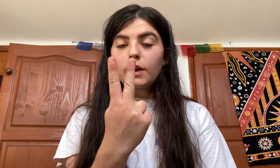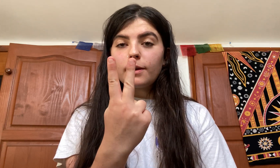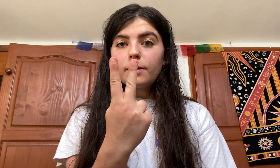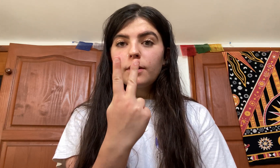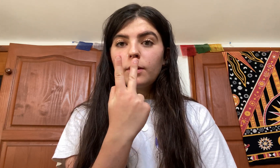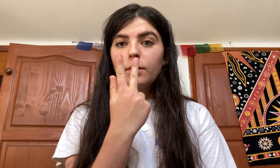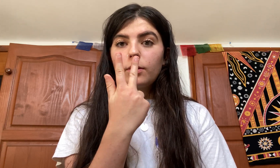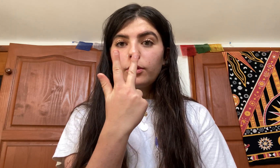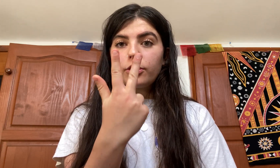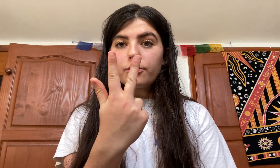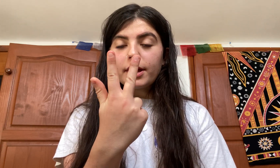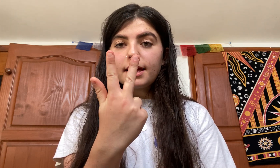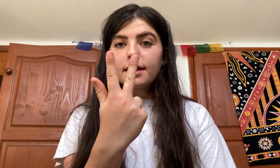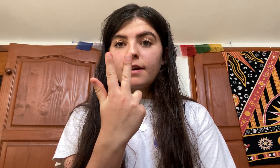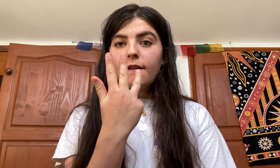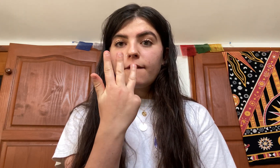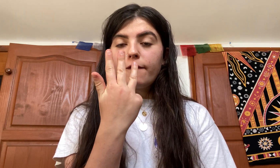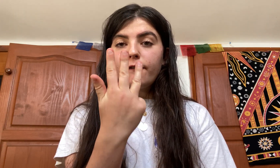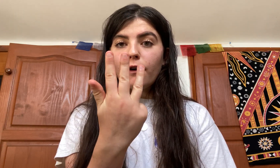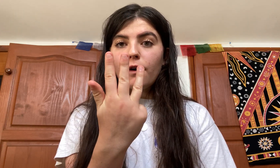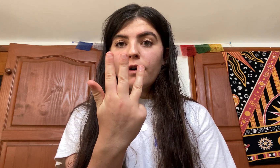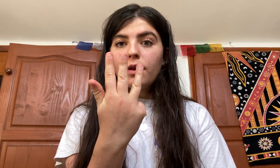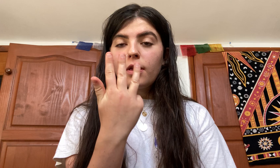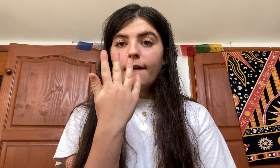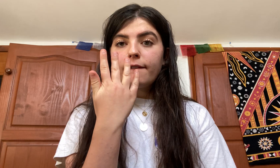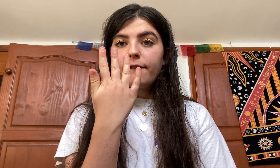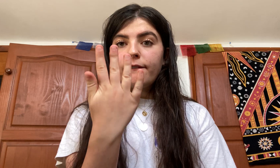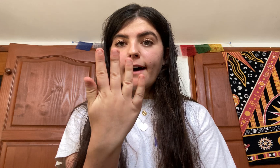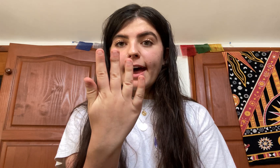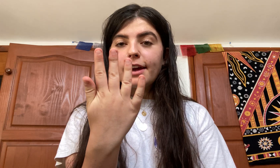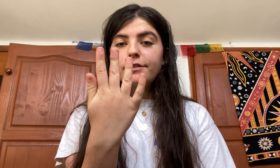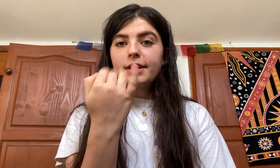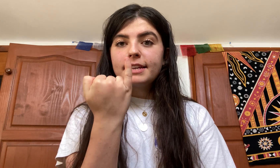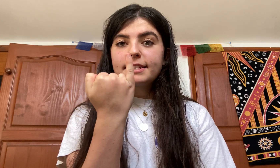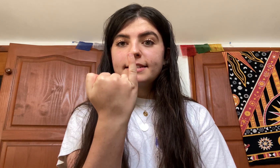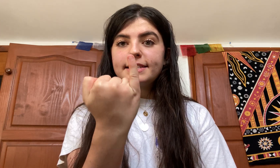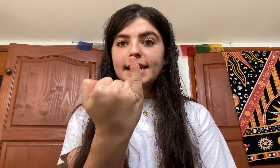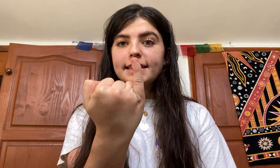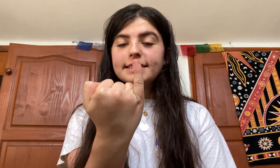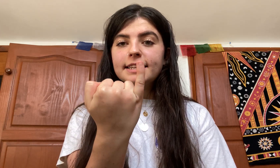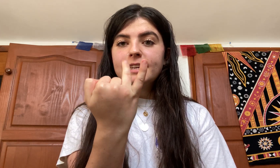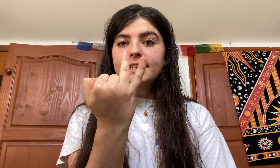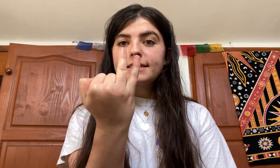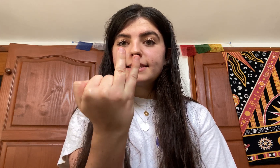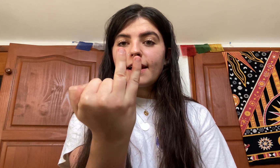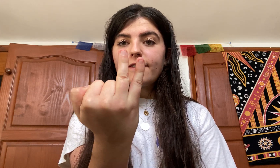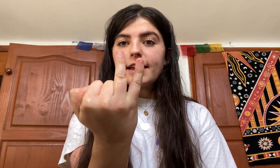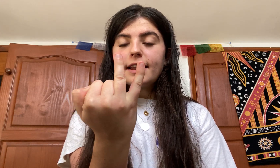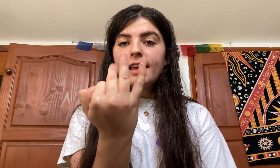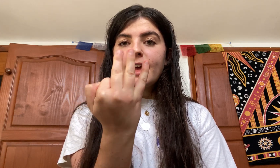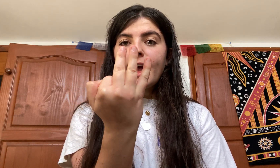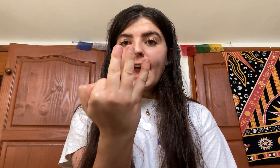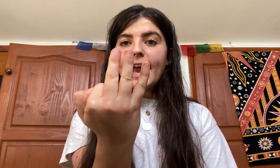2, 3, 4, 5, 6, 7,